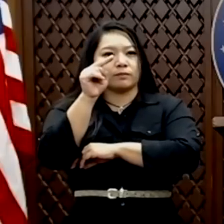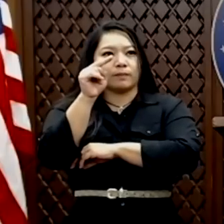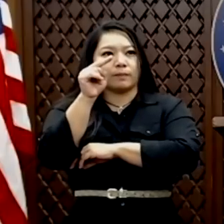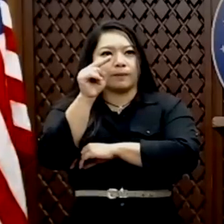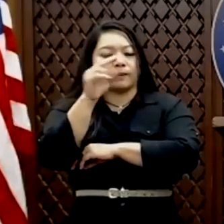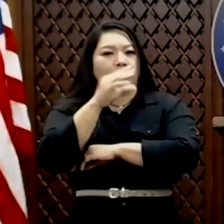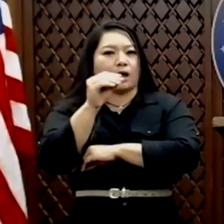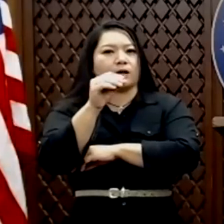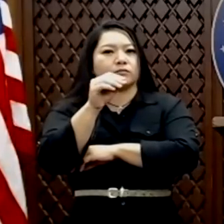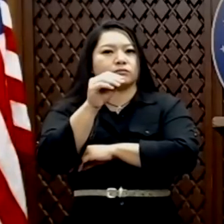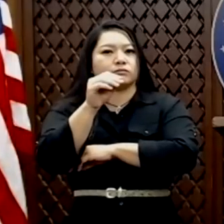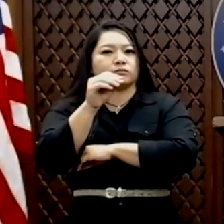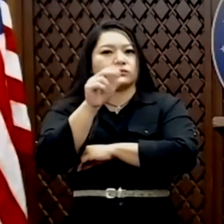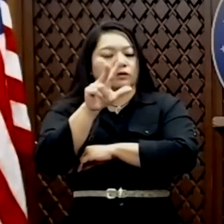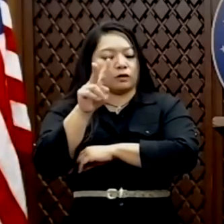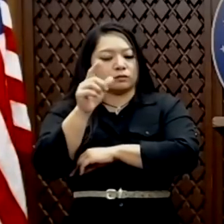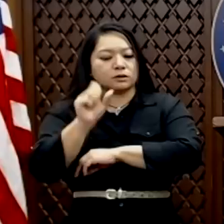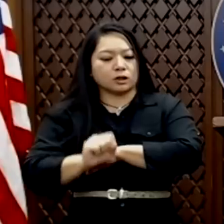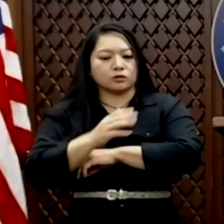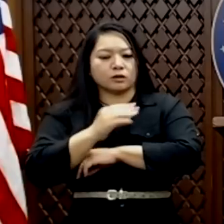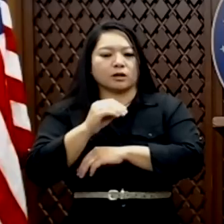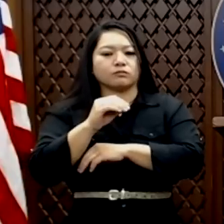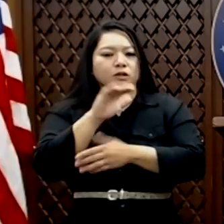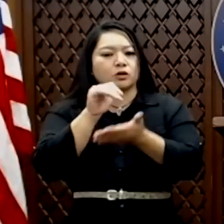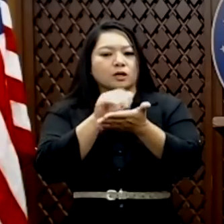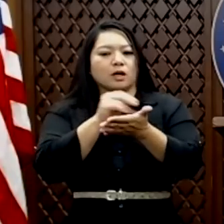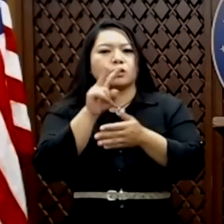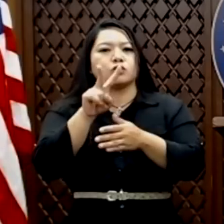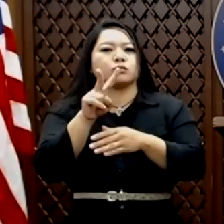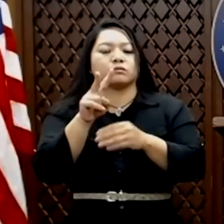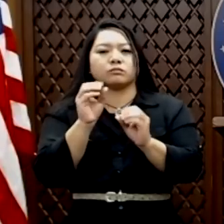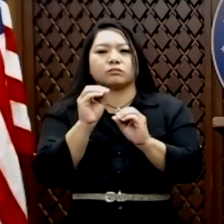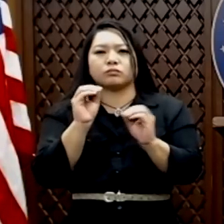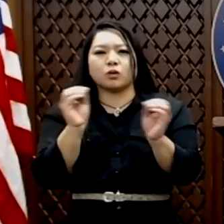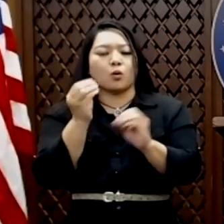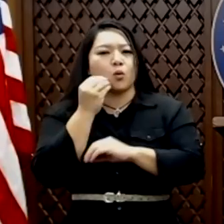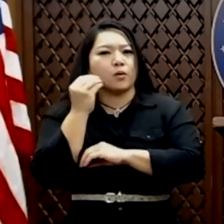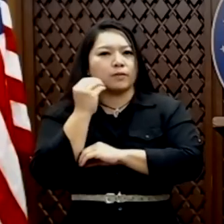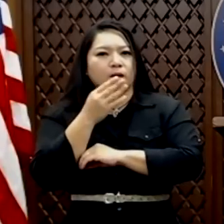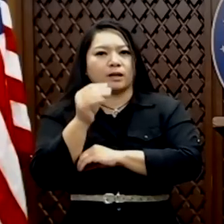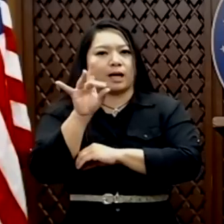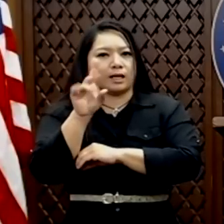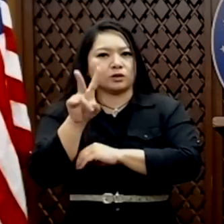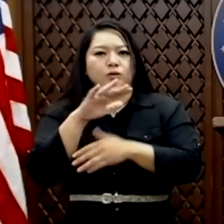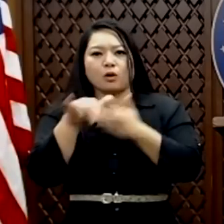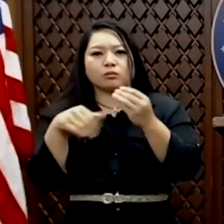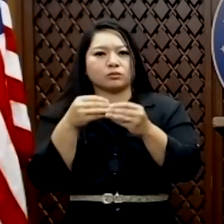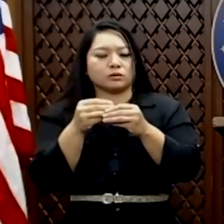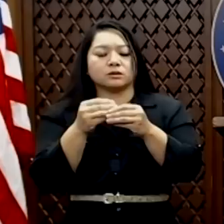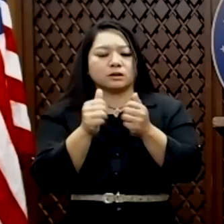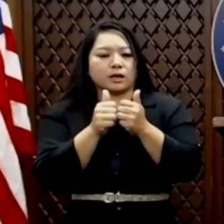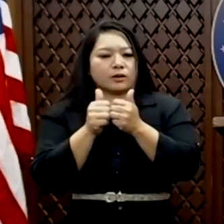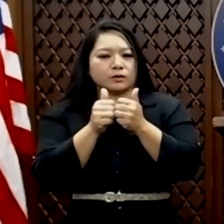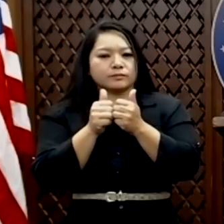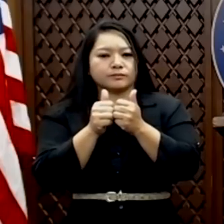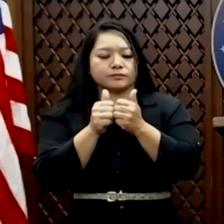island, 13 are from the southern, 2 are homeless, and 4 pending determination. Thus, there are 82 altogether. In regards